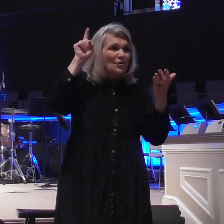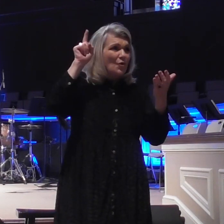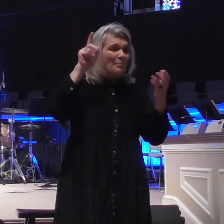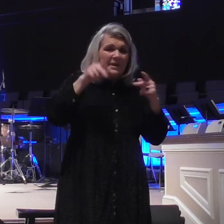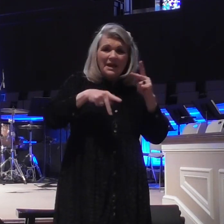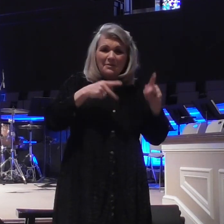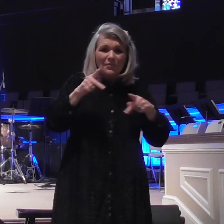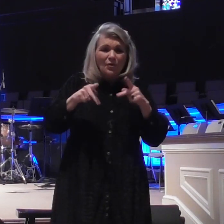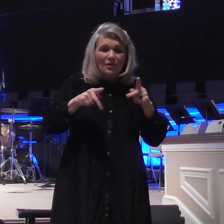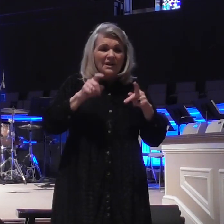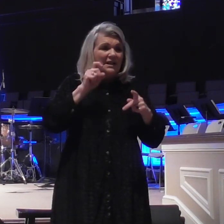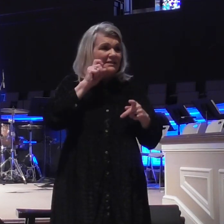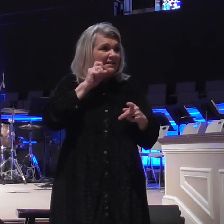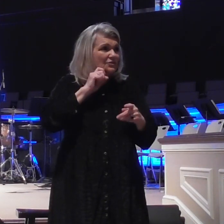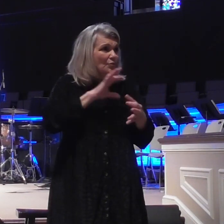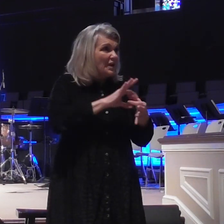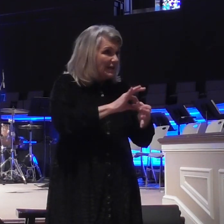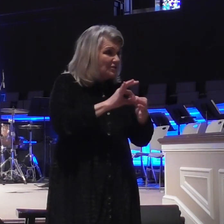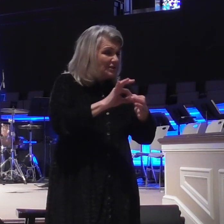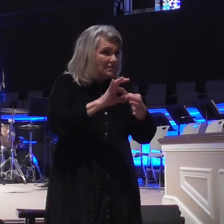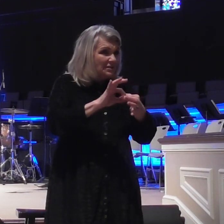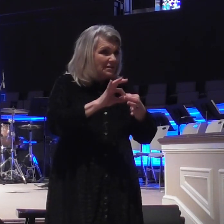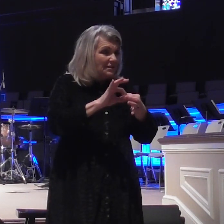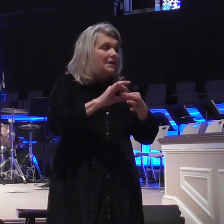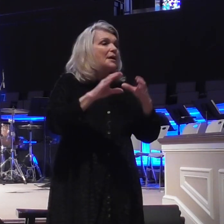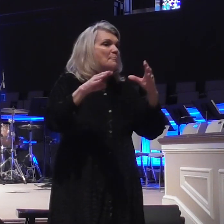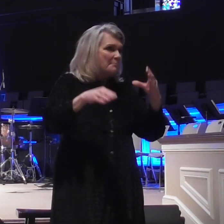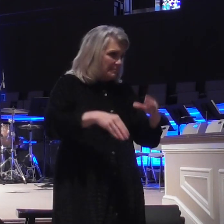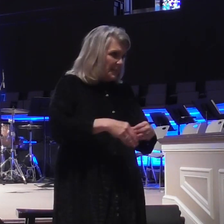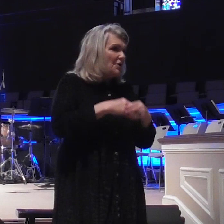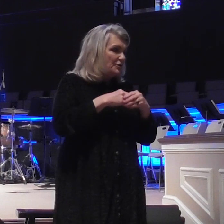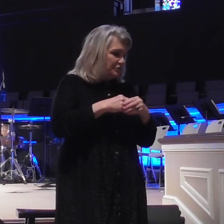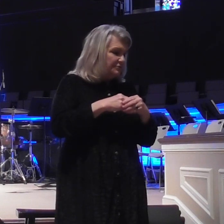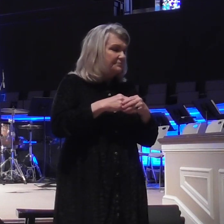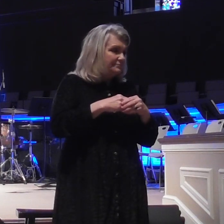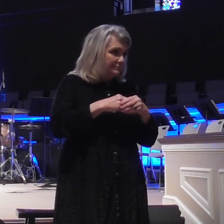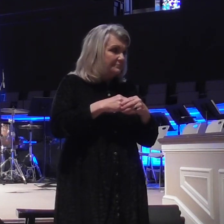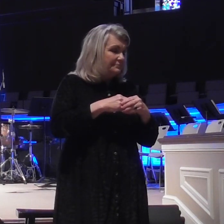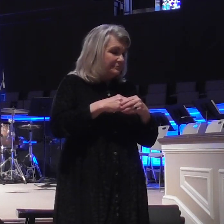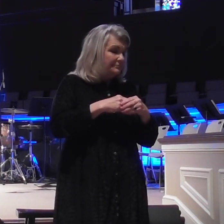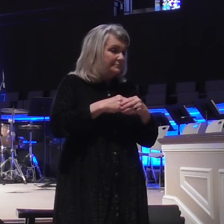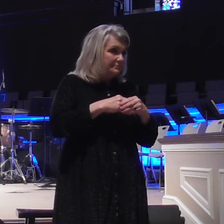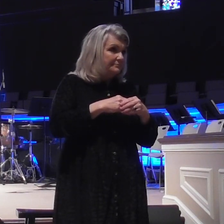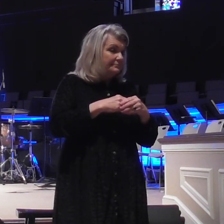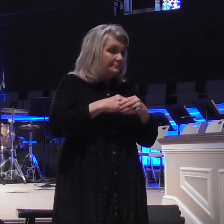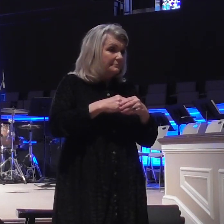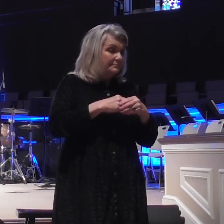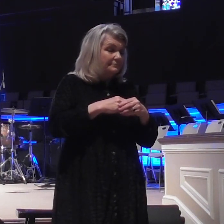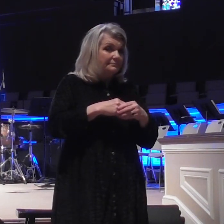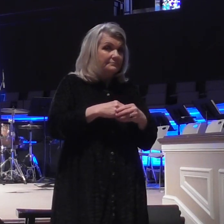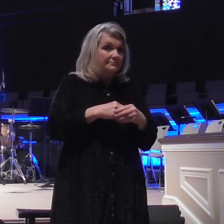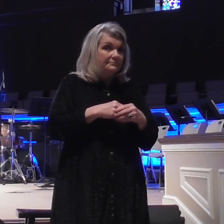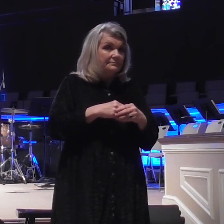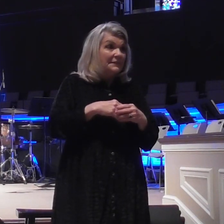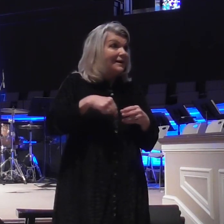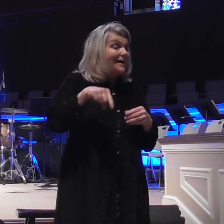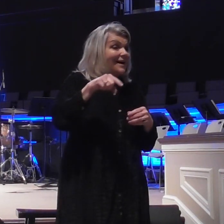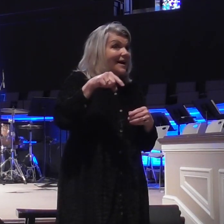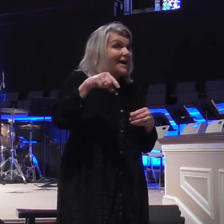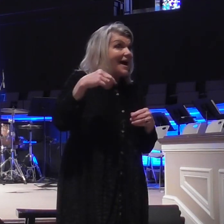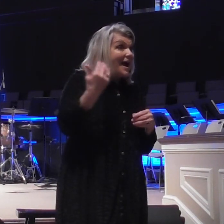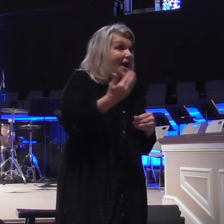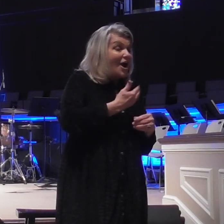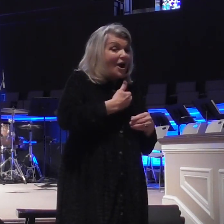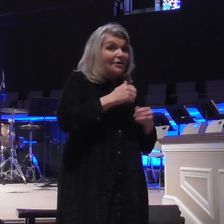and their sexual relationship is to be married. That's why I'm thrilled that in our state and in